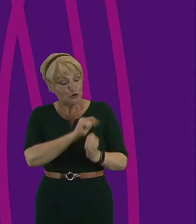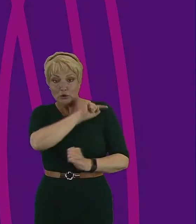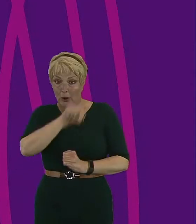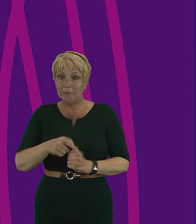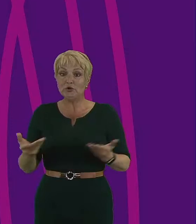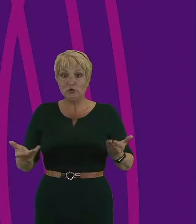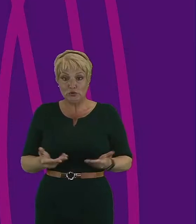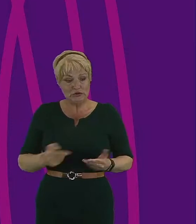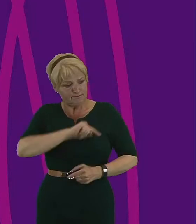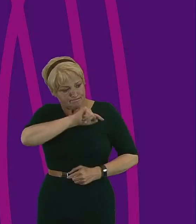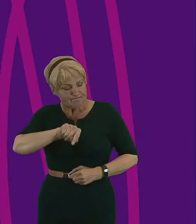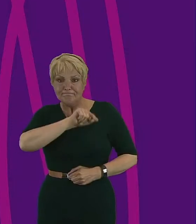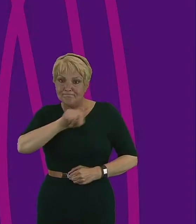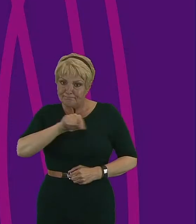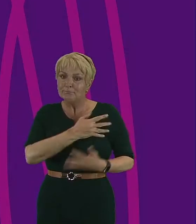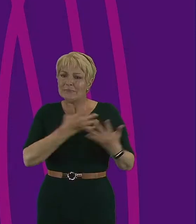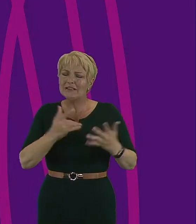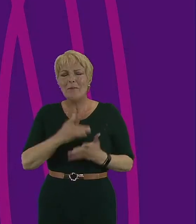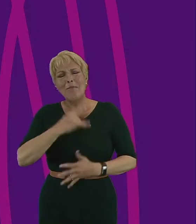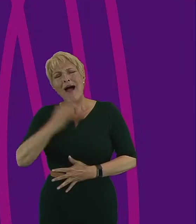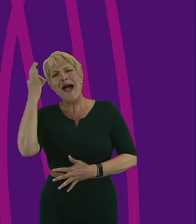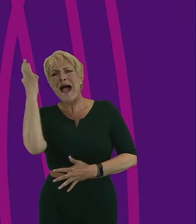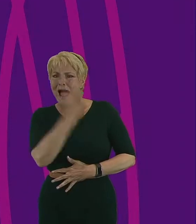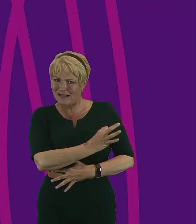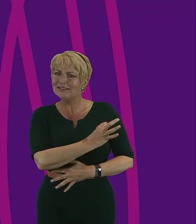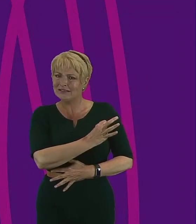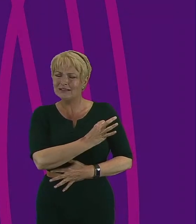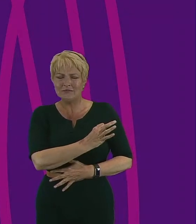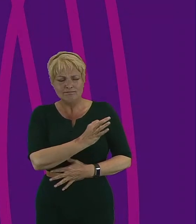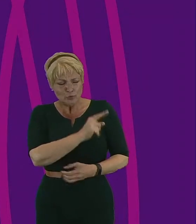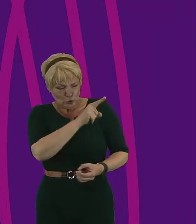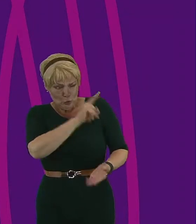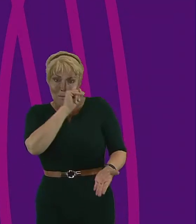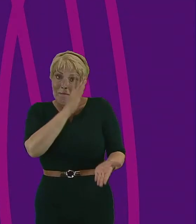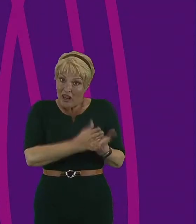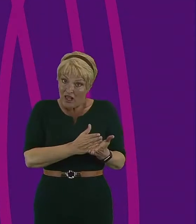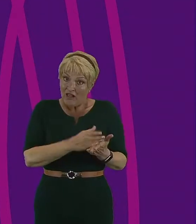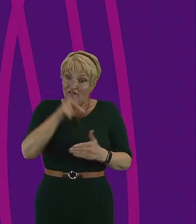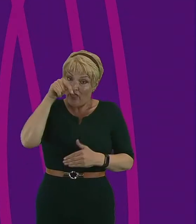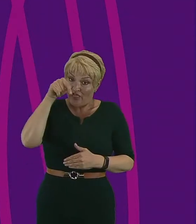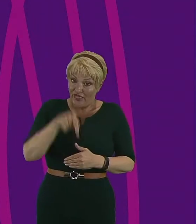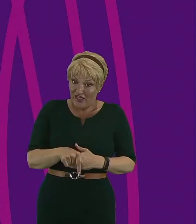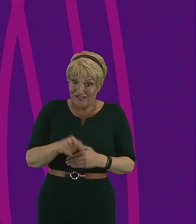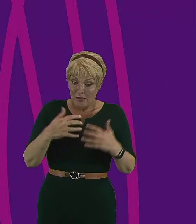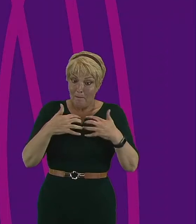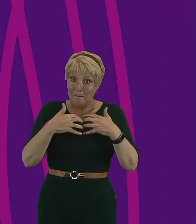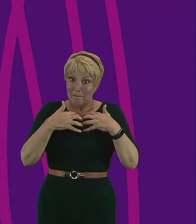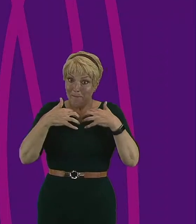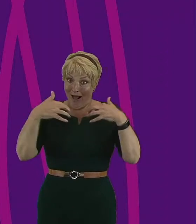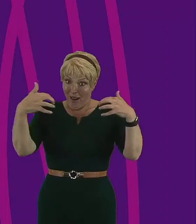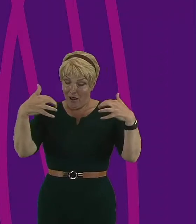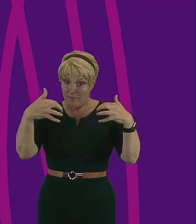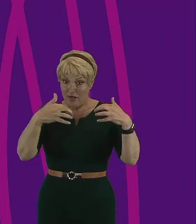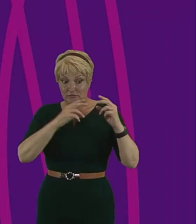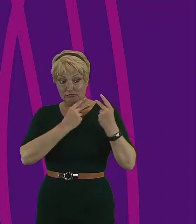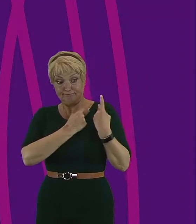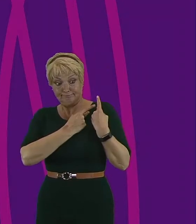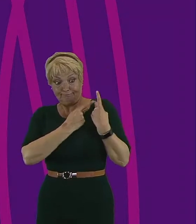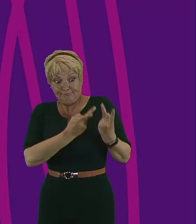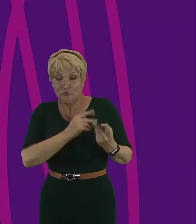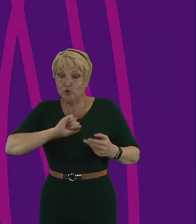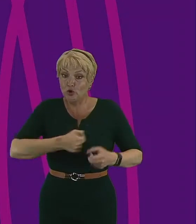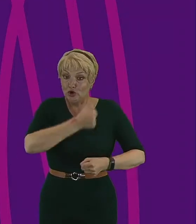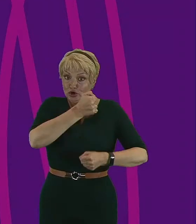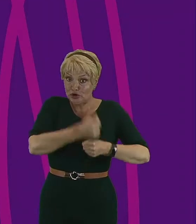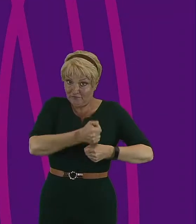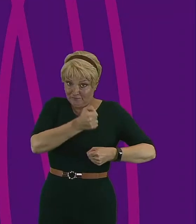in the chamber many times. But does he believe that the system that this Parliament Parliament mandated in March, effectively